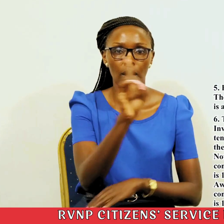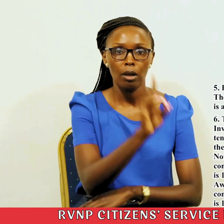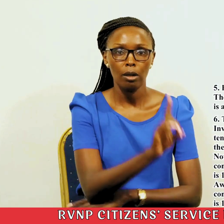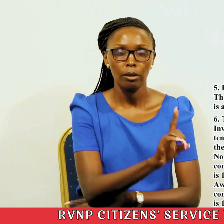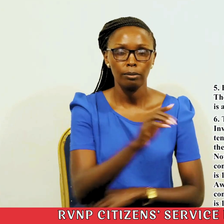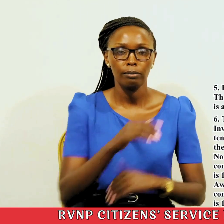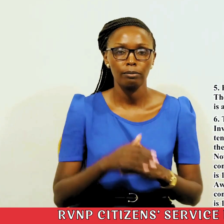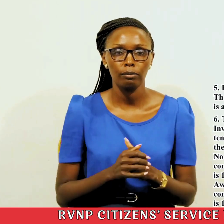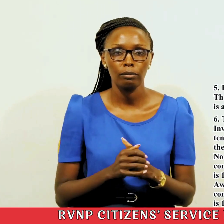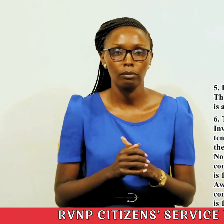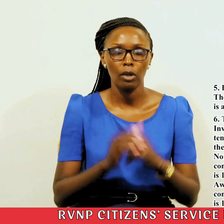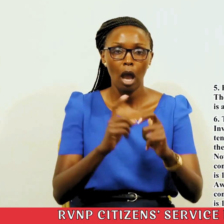Award of contracts.